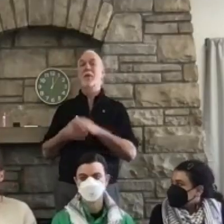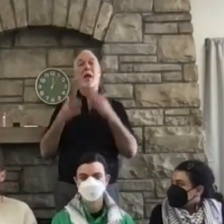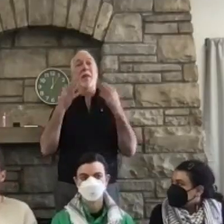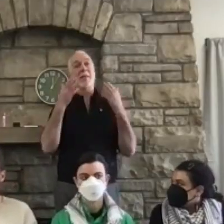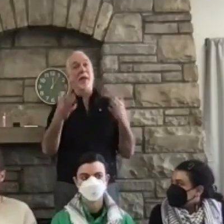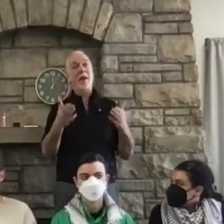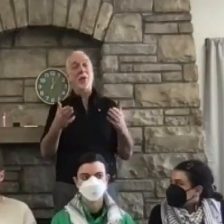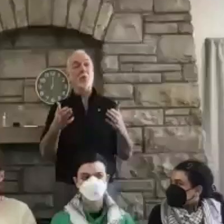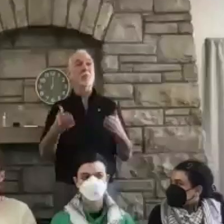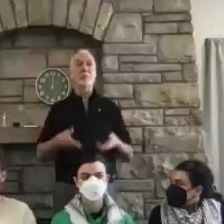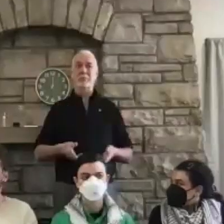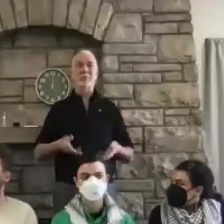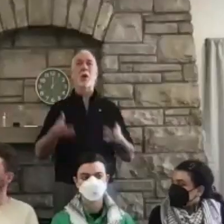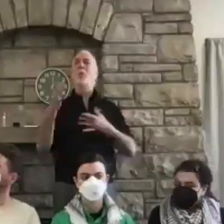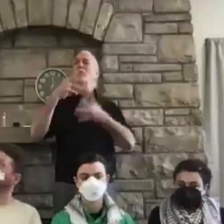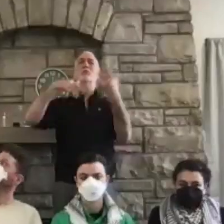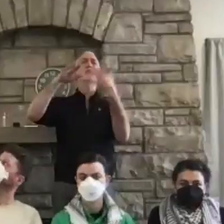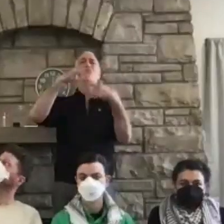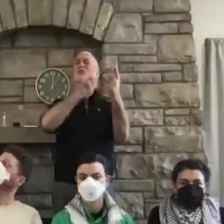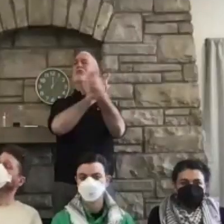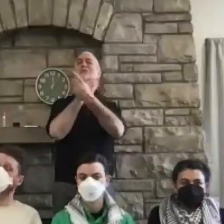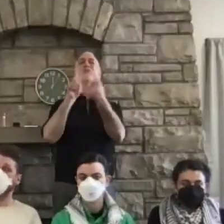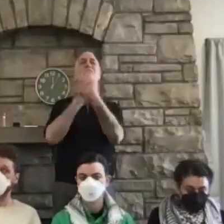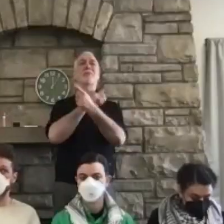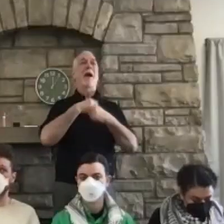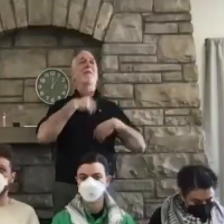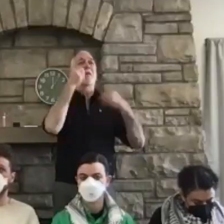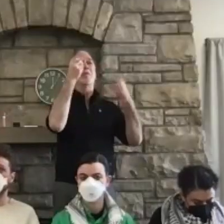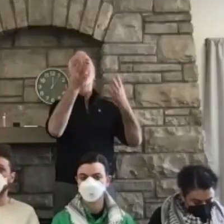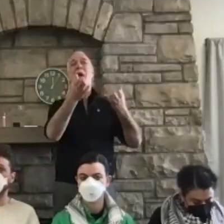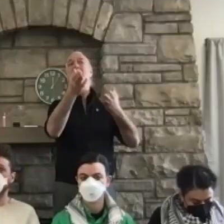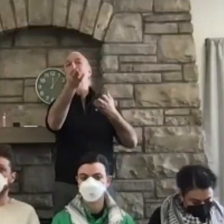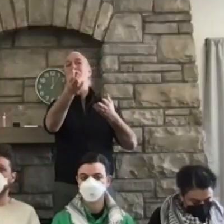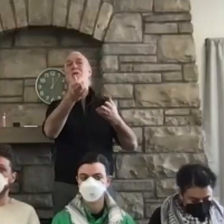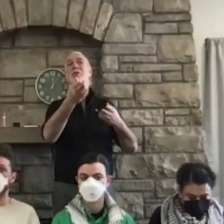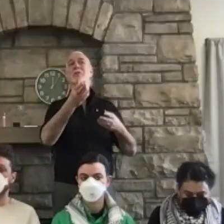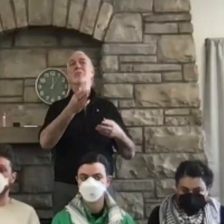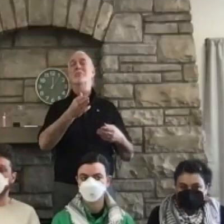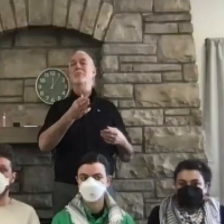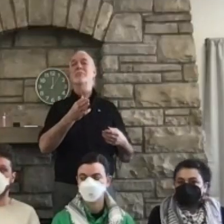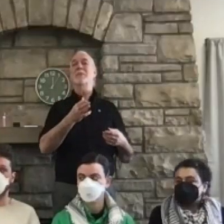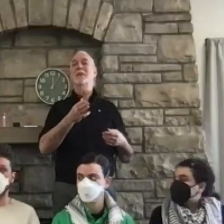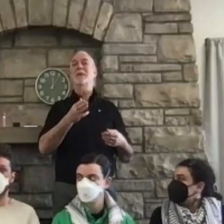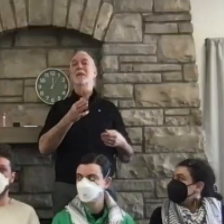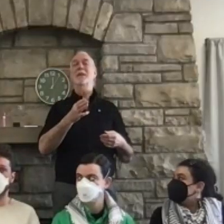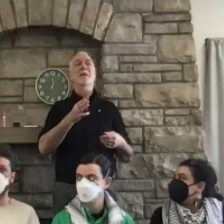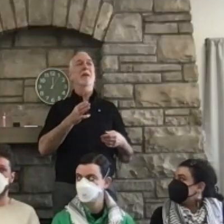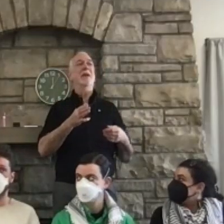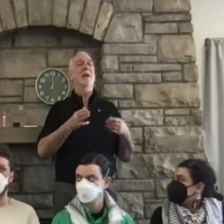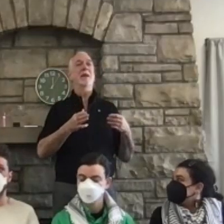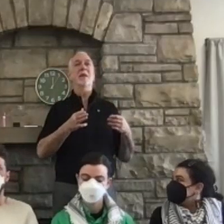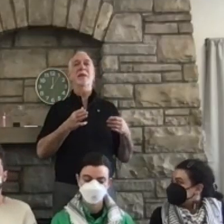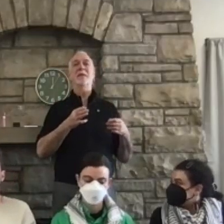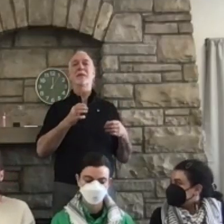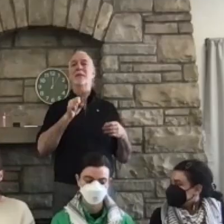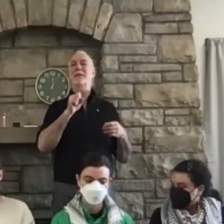Thank you, and feel free to mill around. There's some information about Sick from Genocide, which is a campaign that was